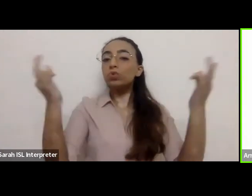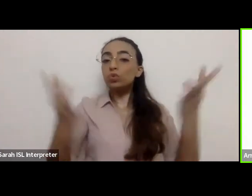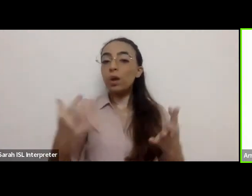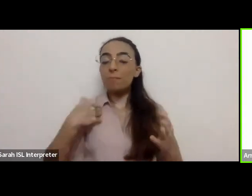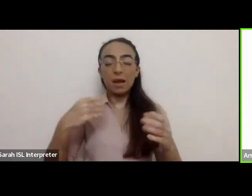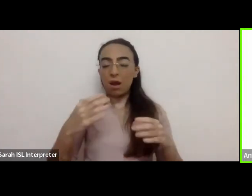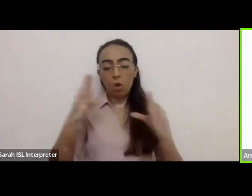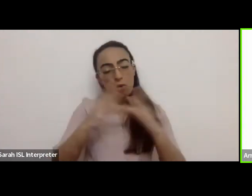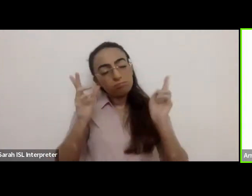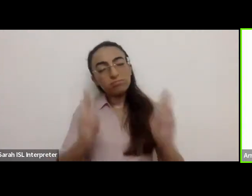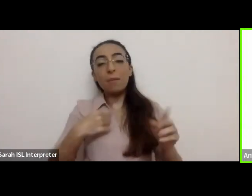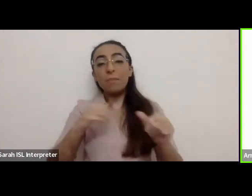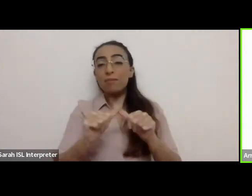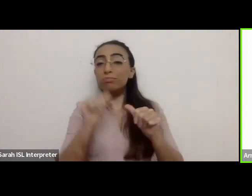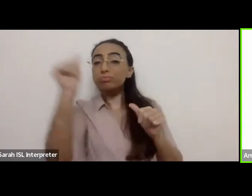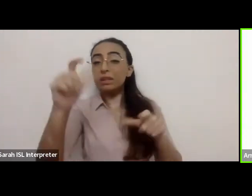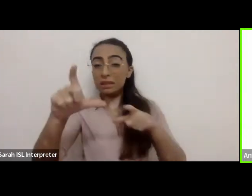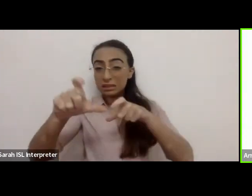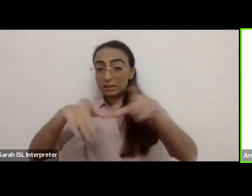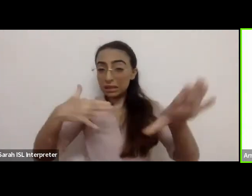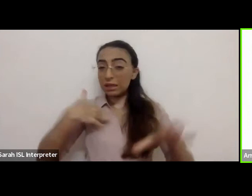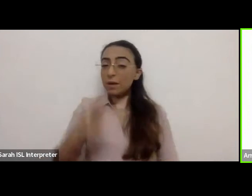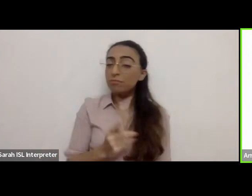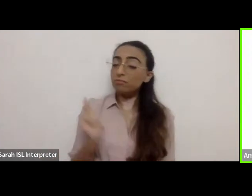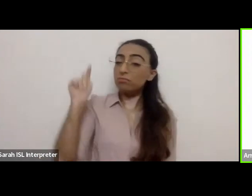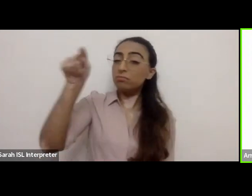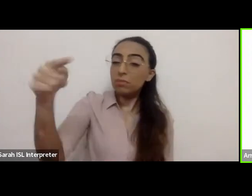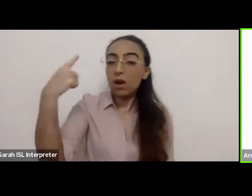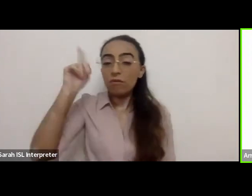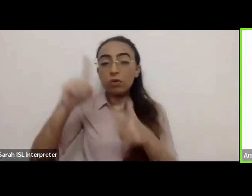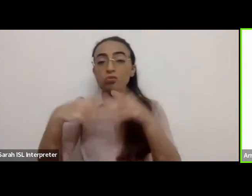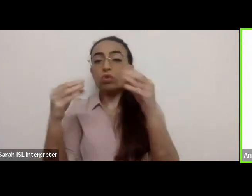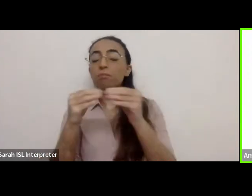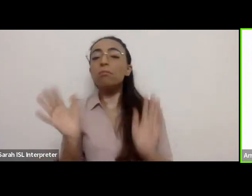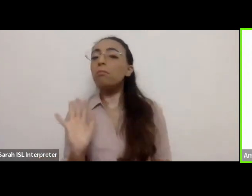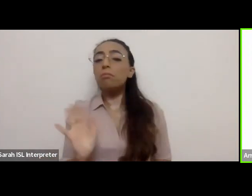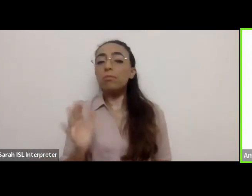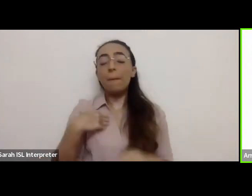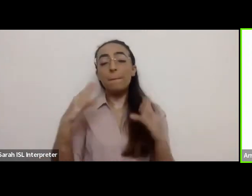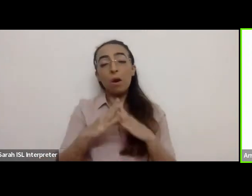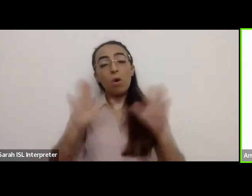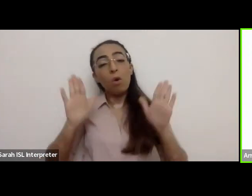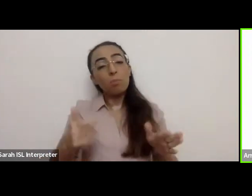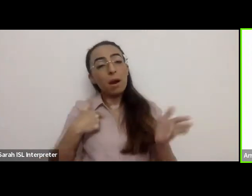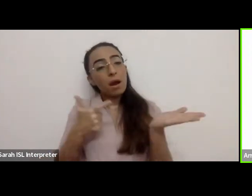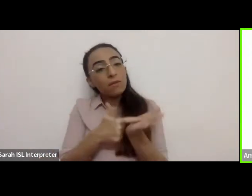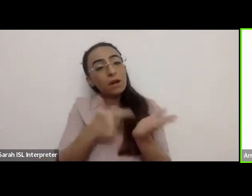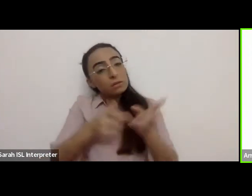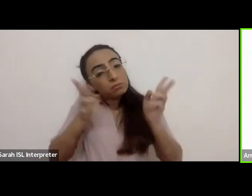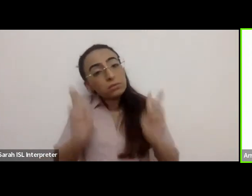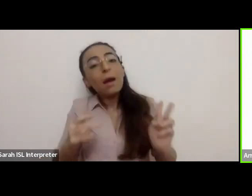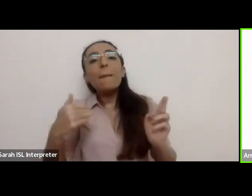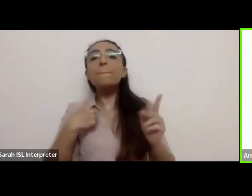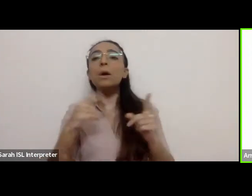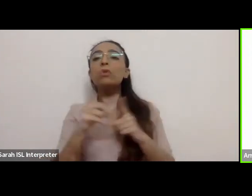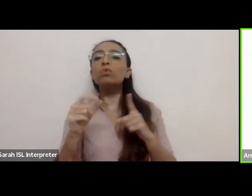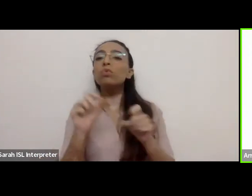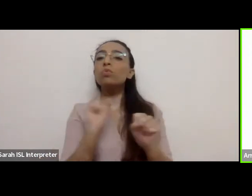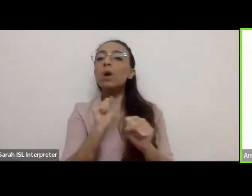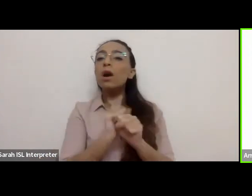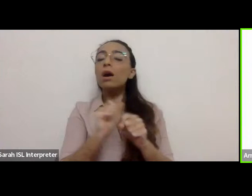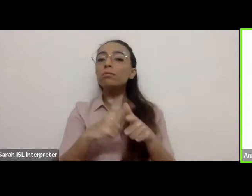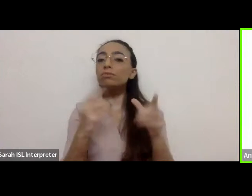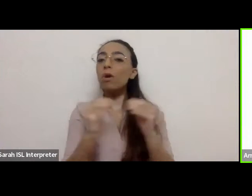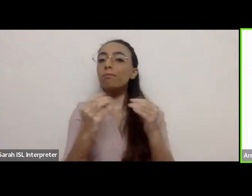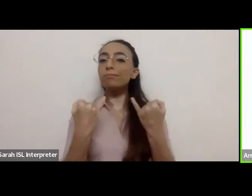migrate only because of employment. So, there are many opportunities where we need to look at collaborations with